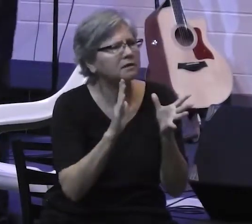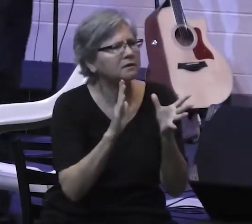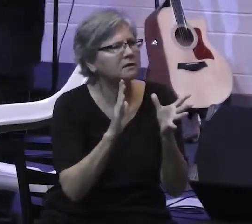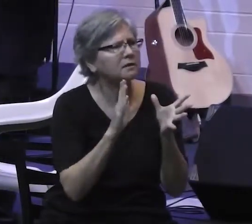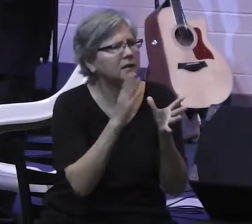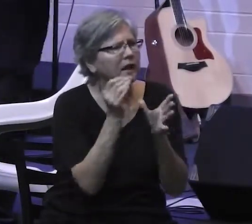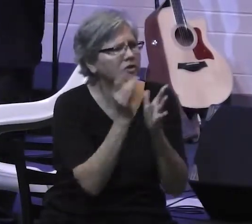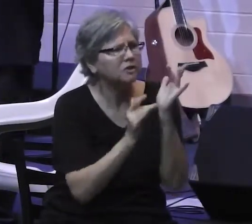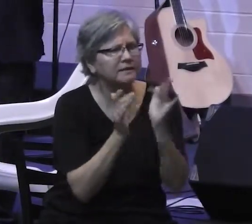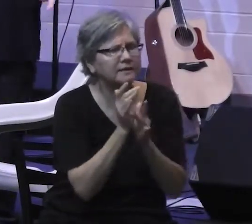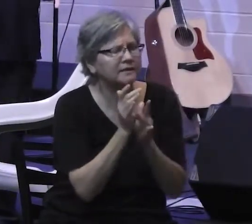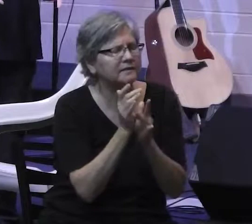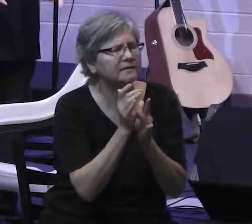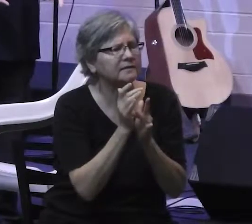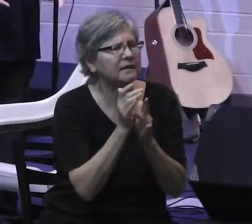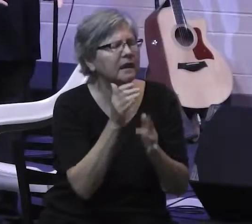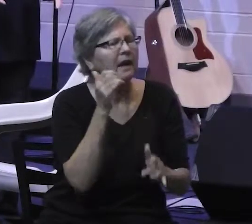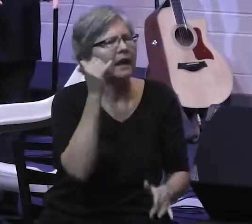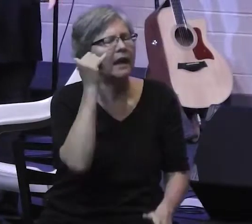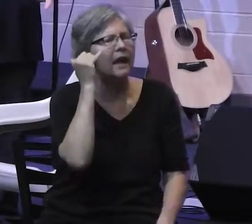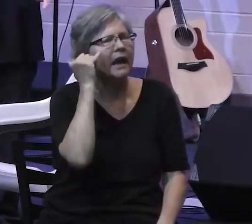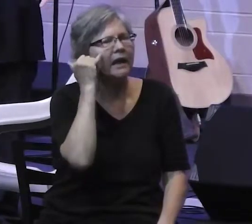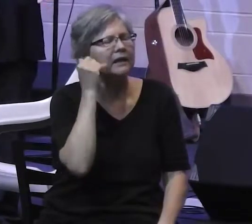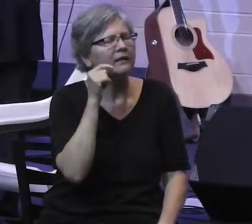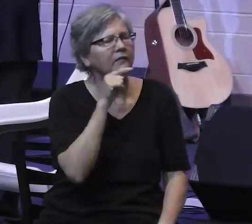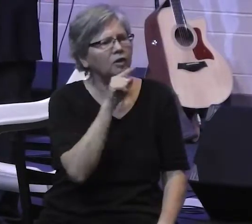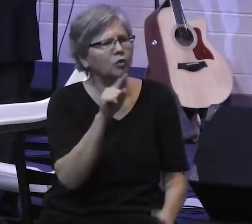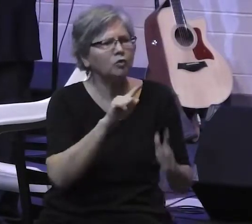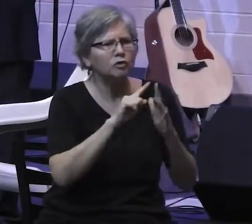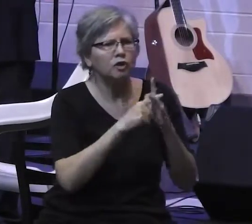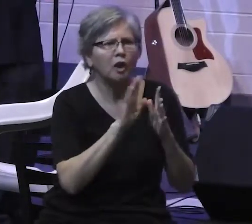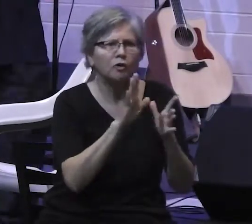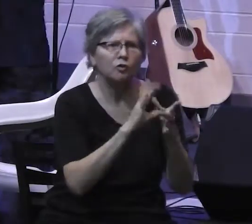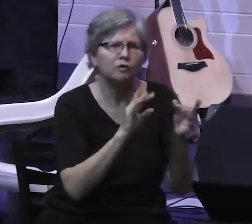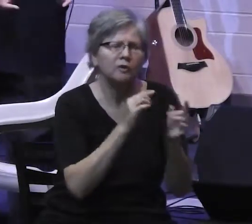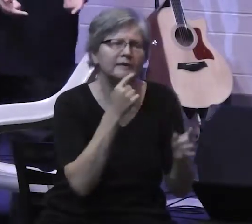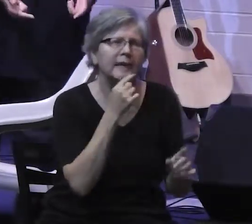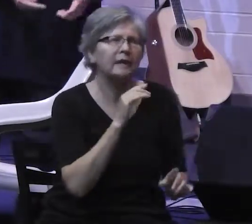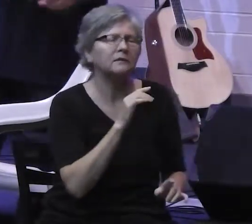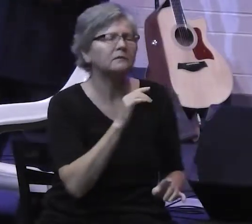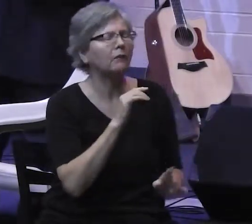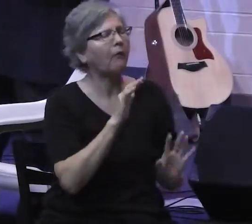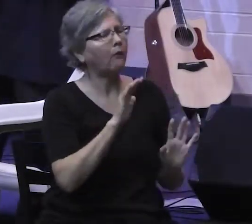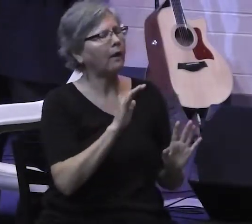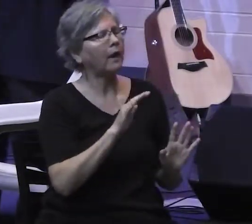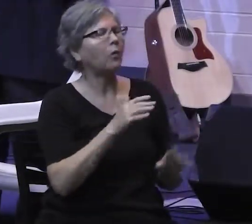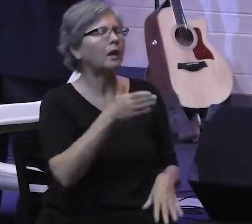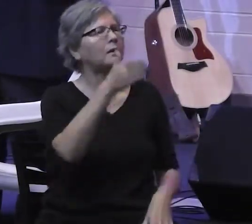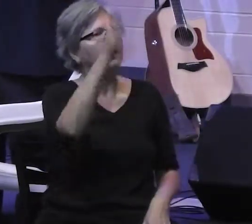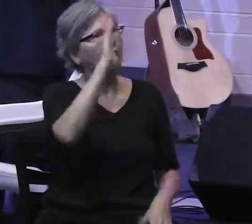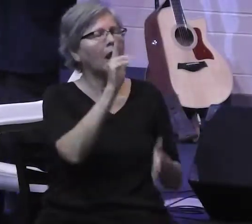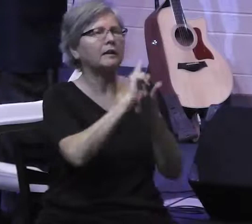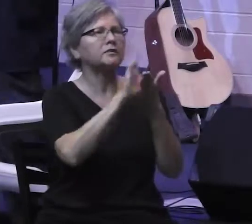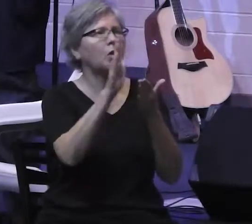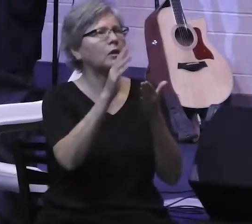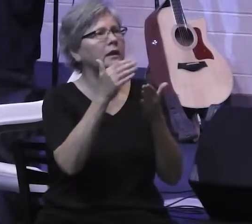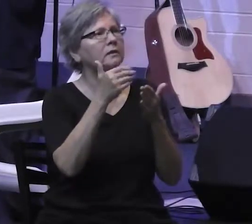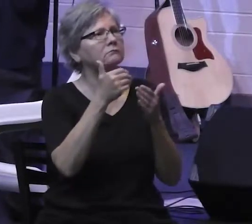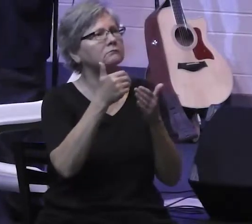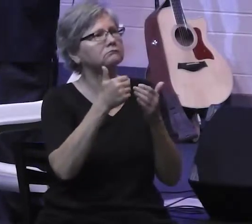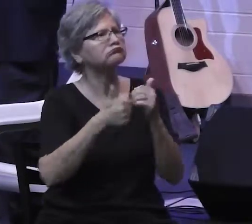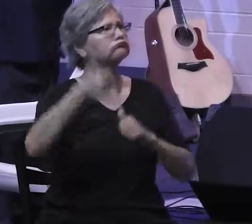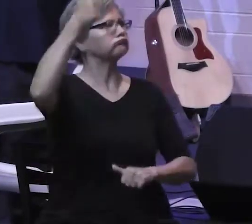Jesus, it's going to be kind of difficult to trust that God. And this